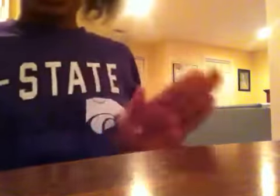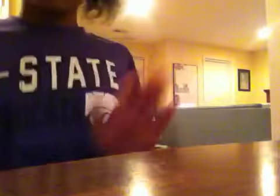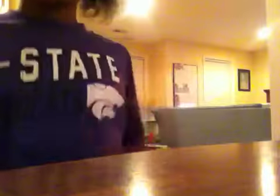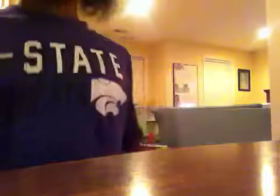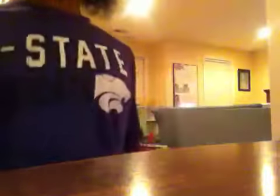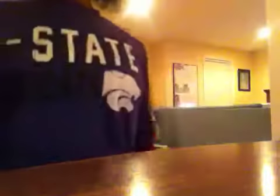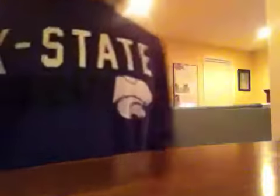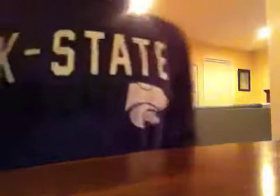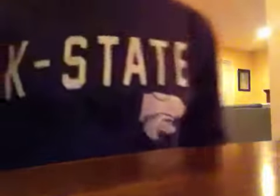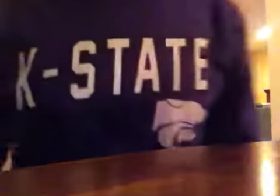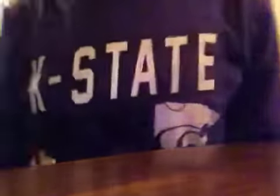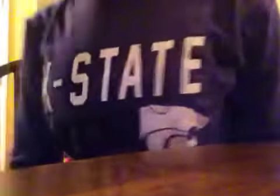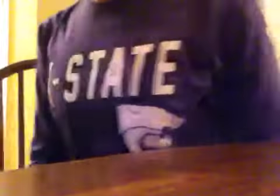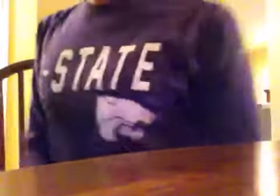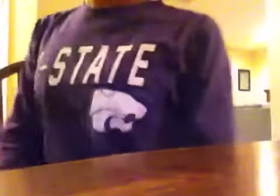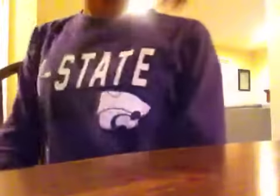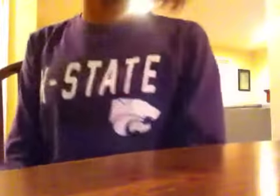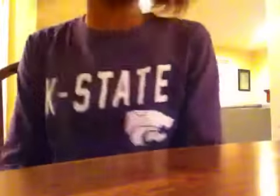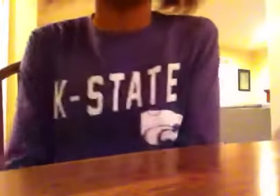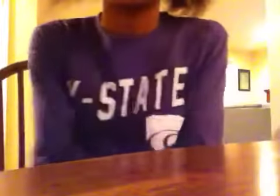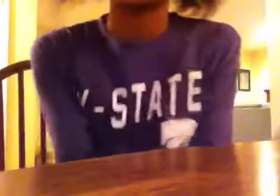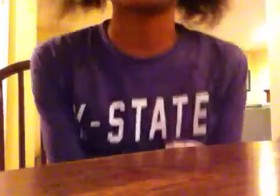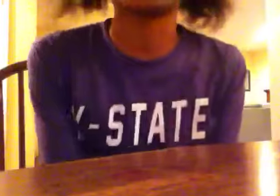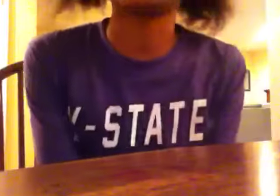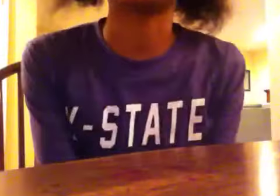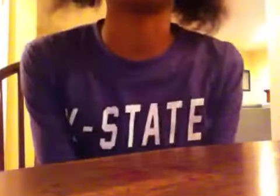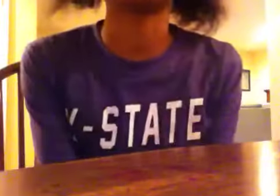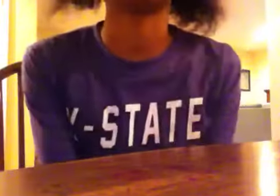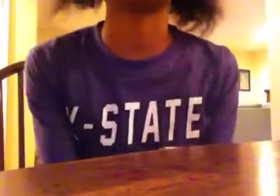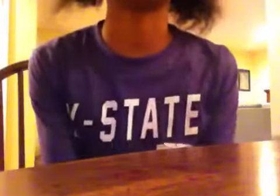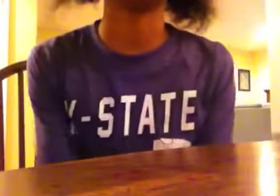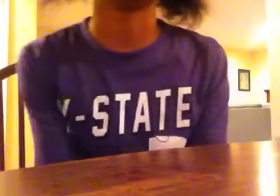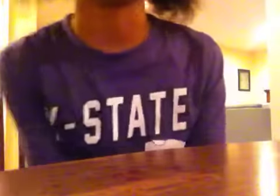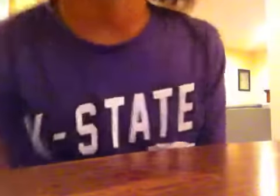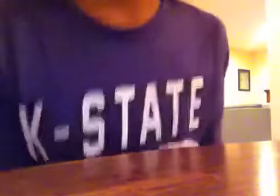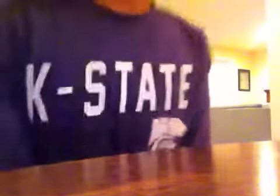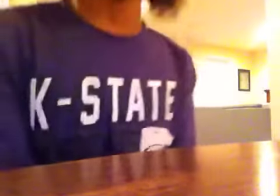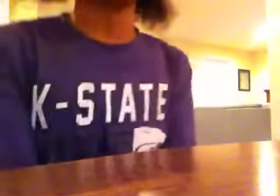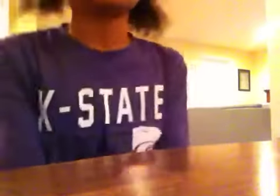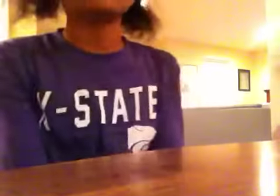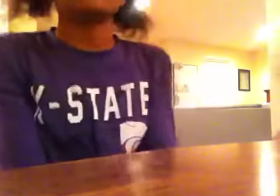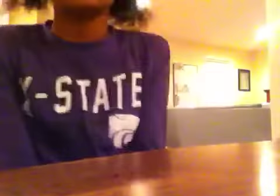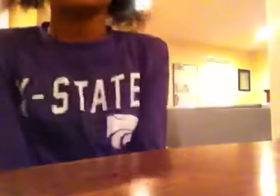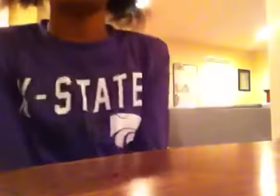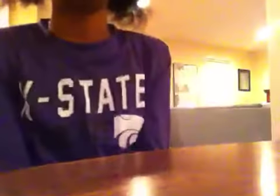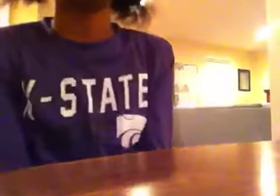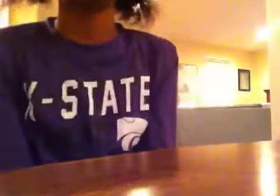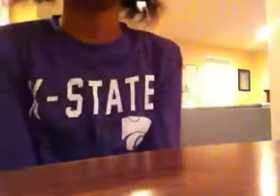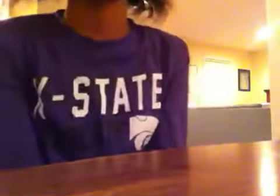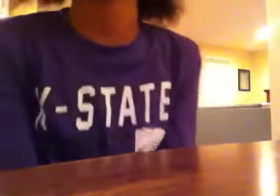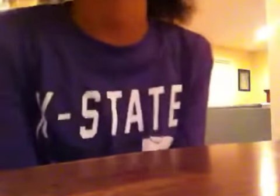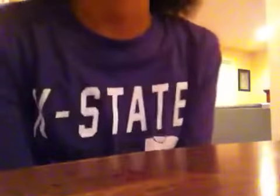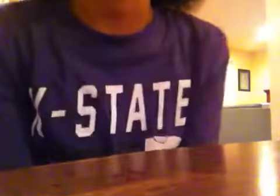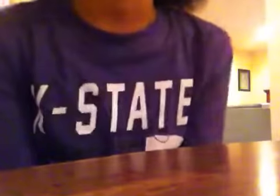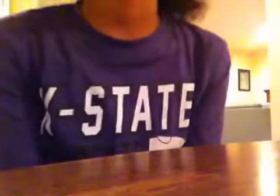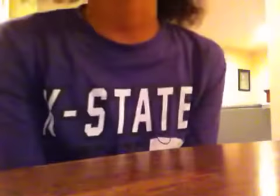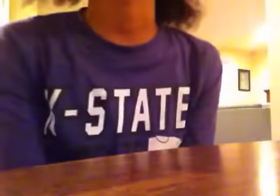garlic color open just useful for girls sorry about that I was trying to explain something to my mom and